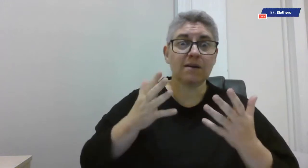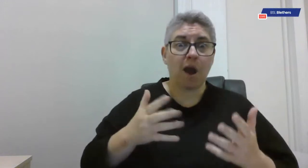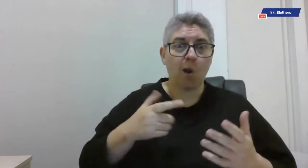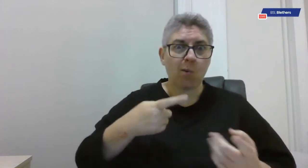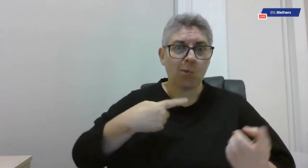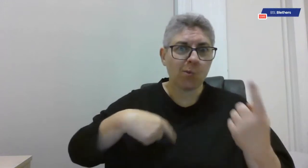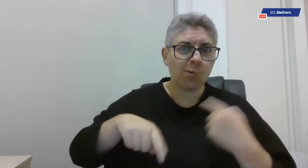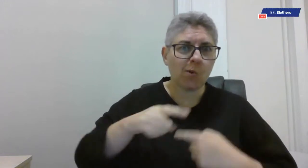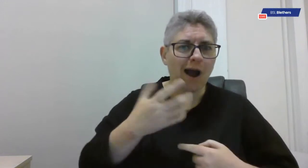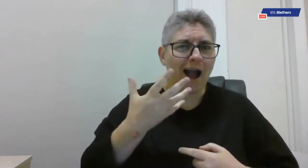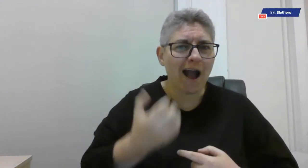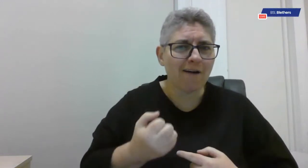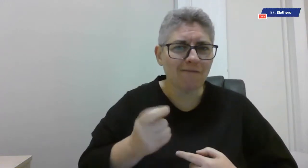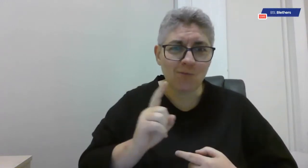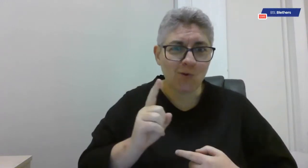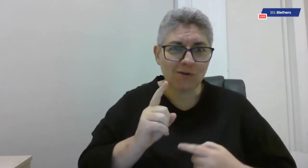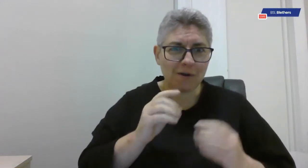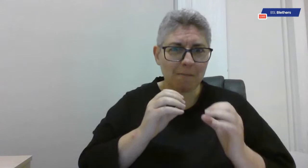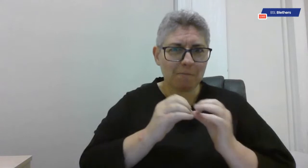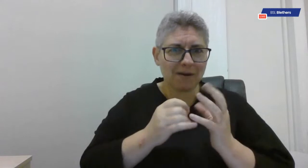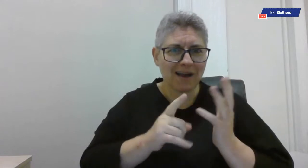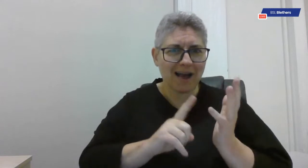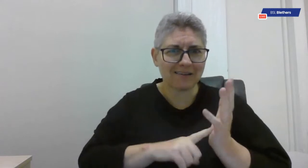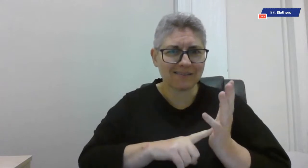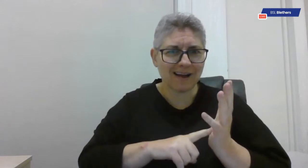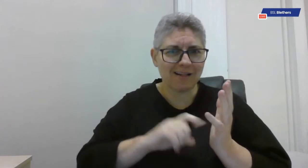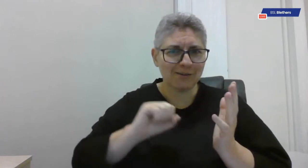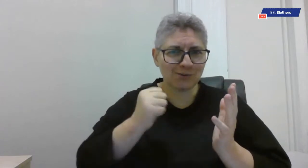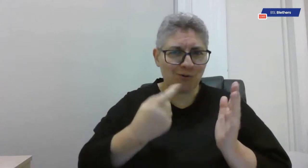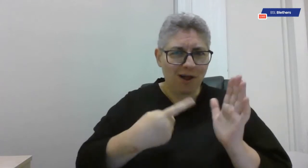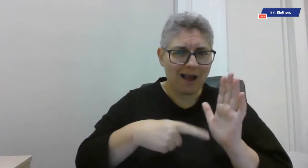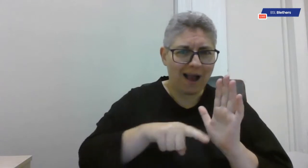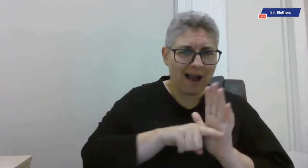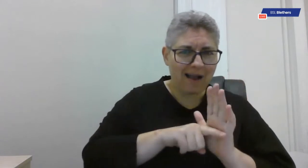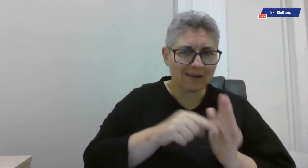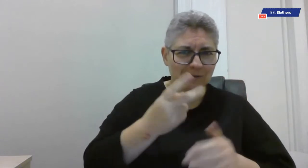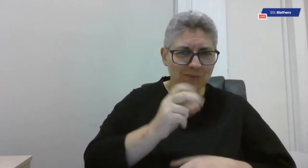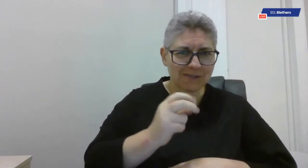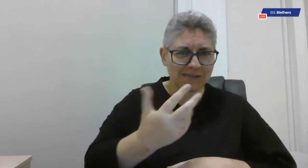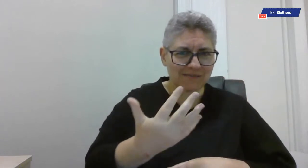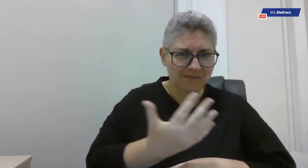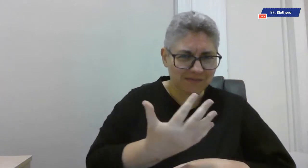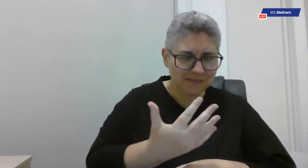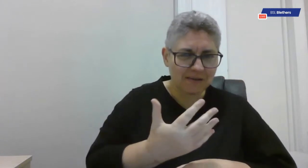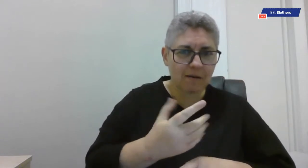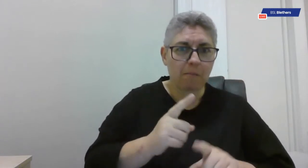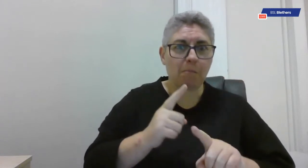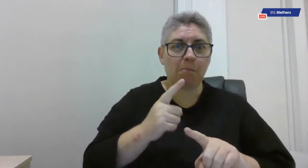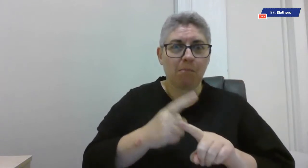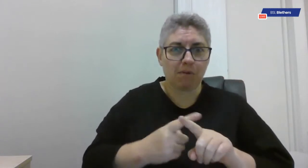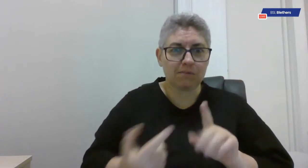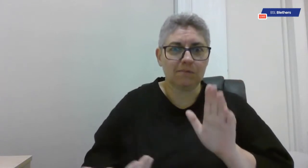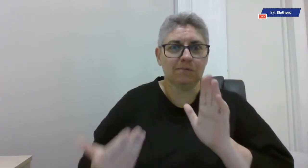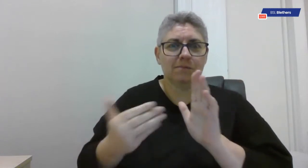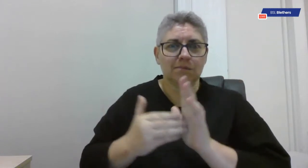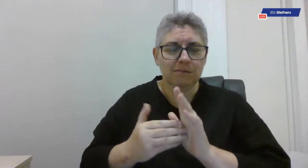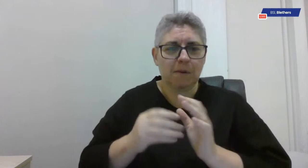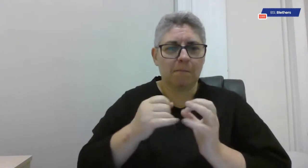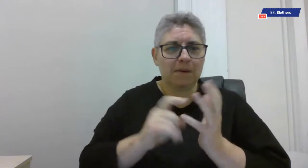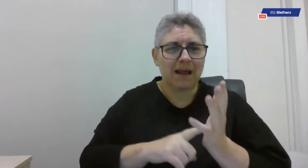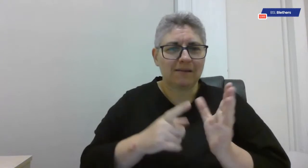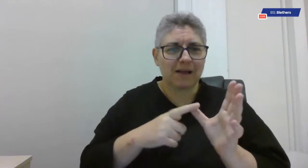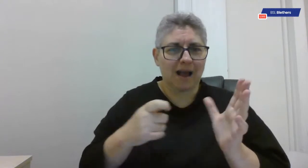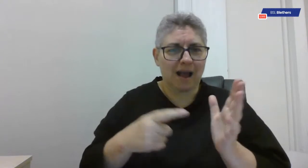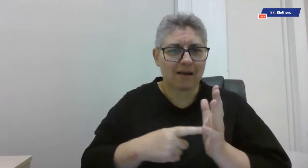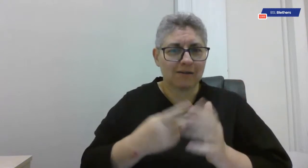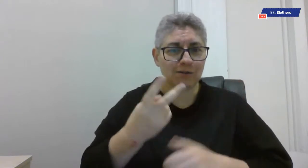they know that being a teacher links to the profession of interpreters as well. And as all of you know at home, we had